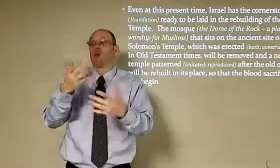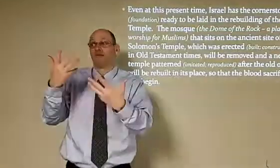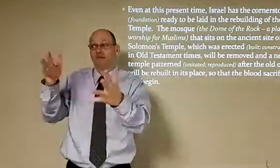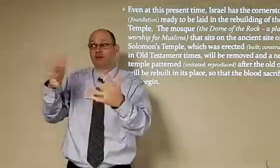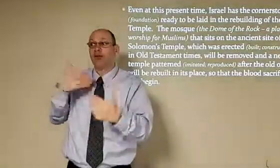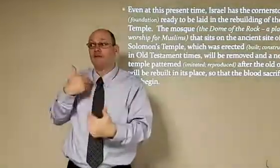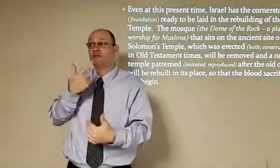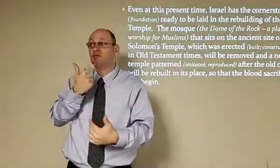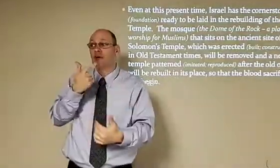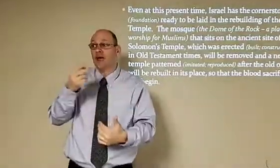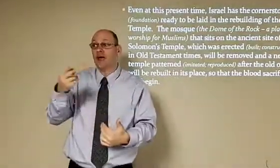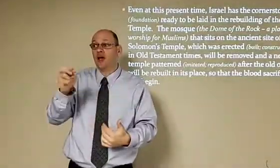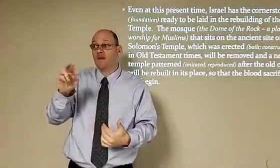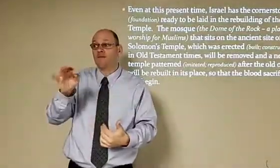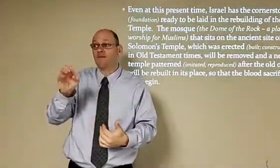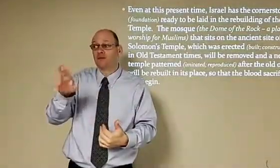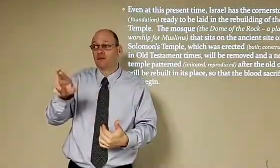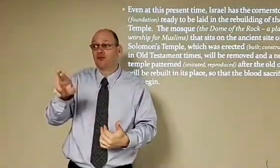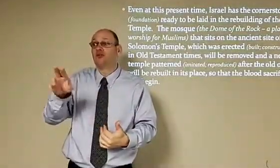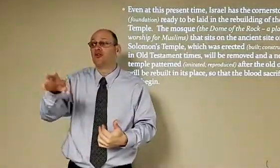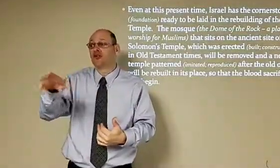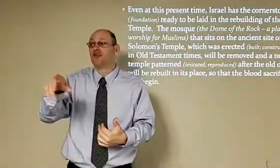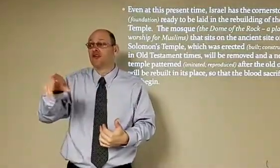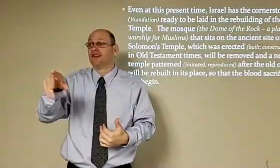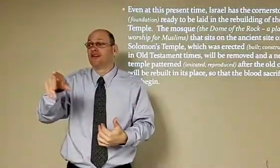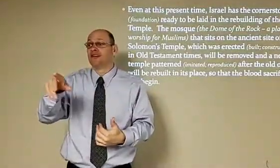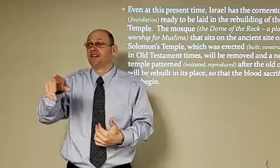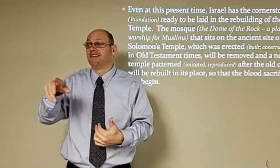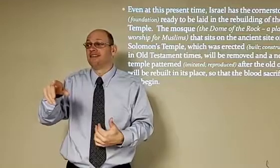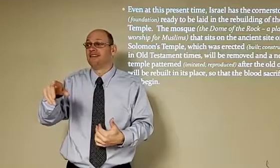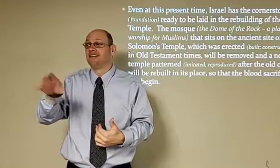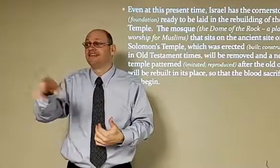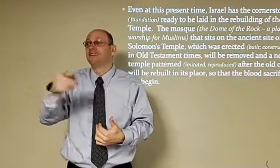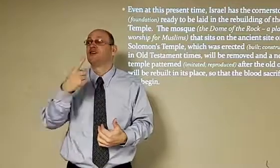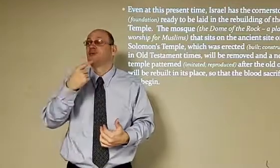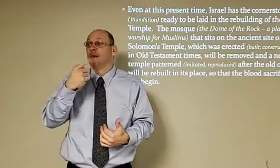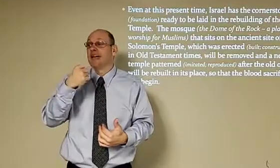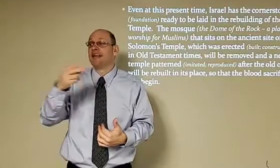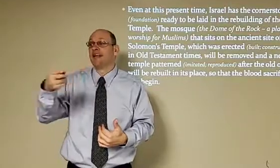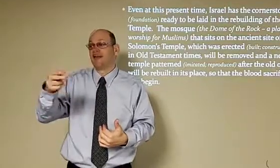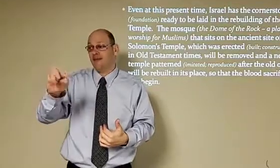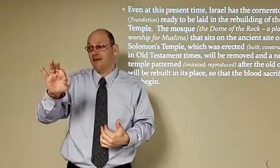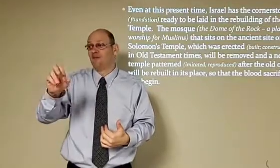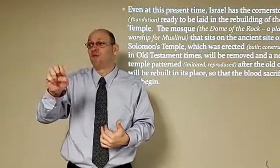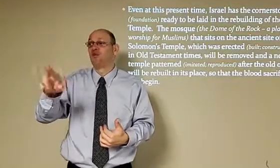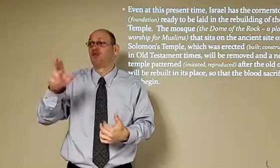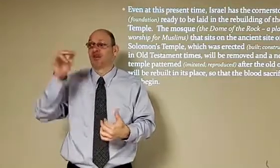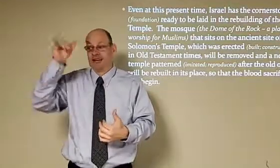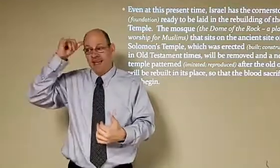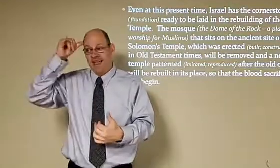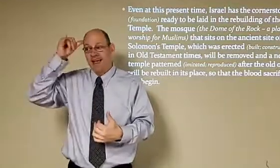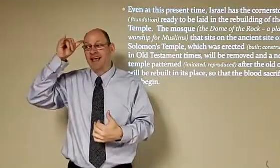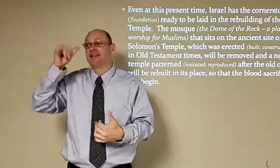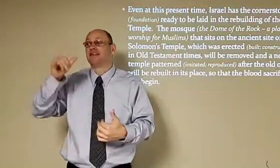They're also, but they're wanting to be sure because they said that the cow, the red cow, could